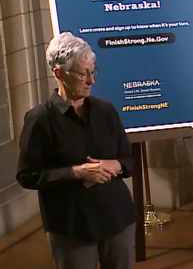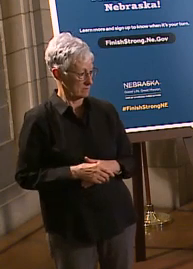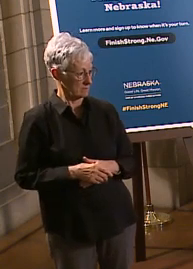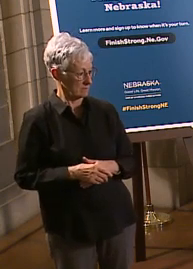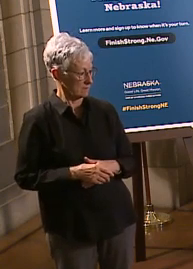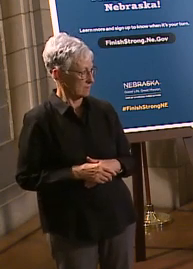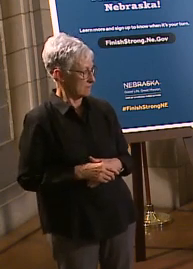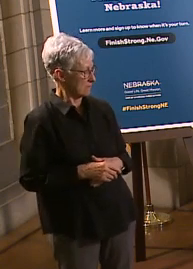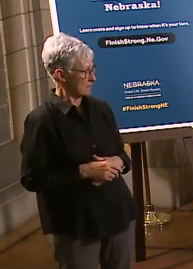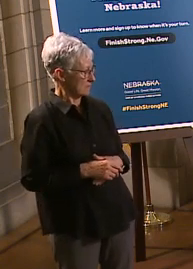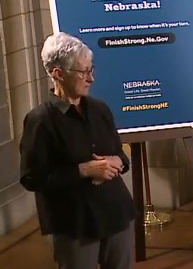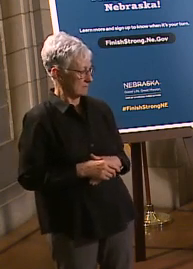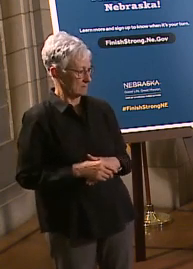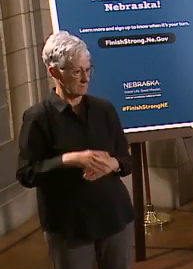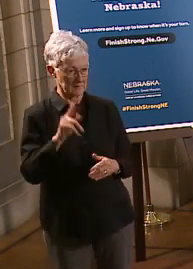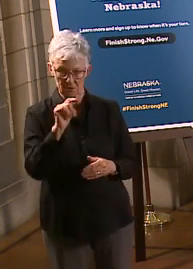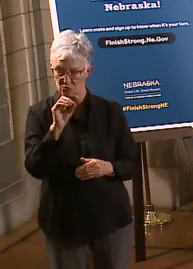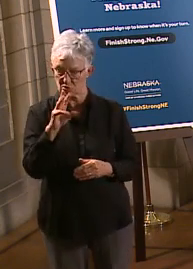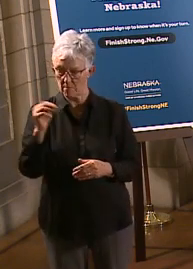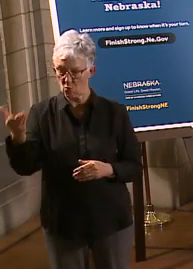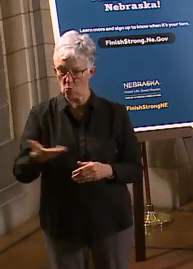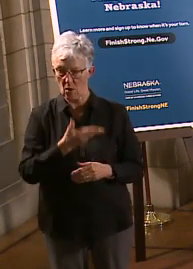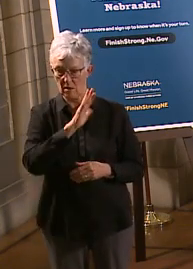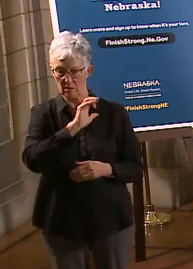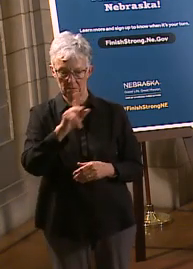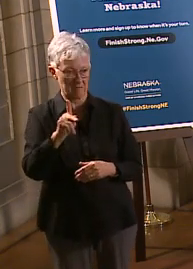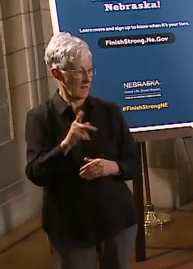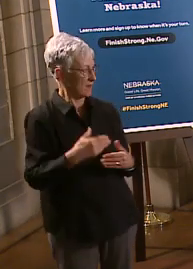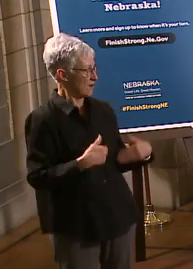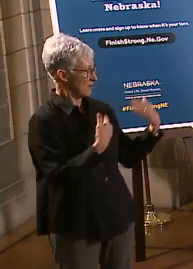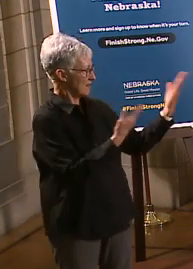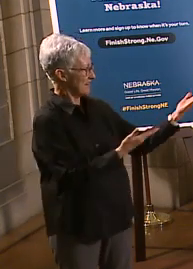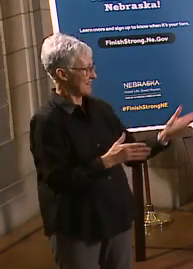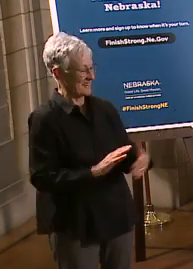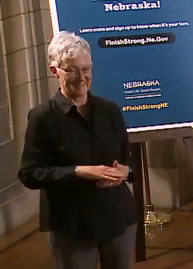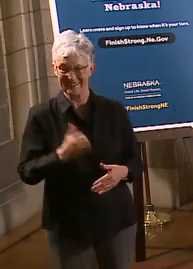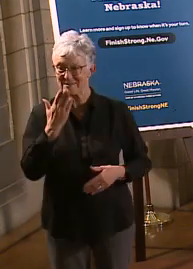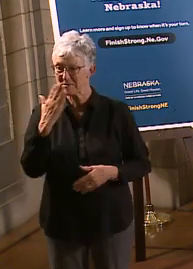All right, Tom, welcome back. I'm going to turn it over to you. Hey, thank you, Governor.